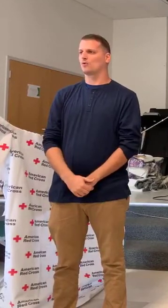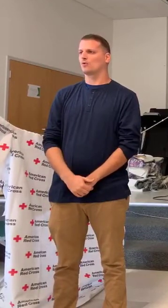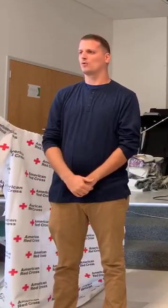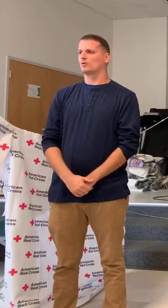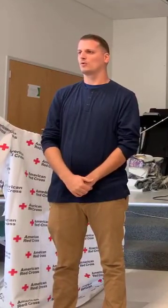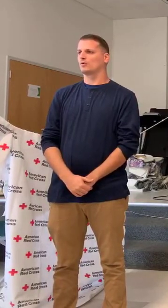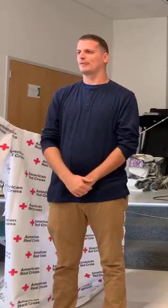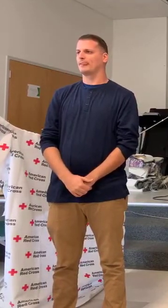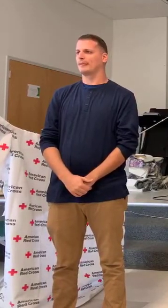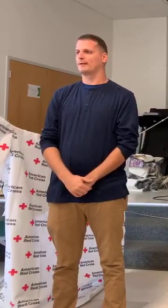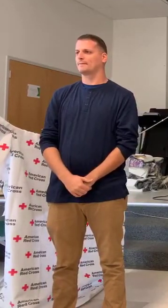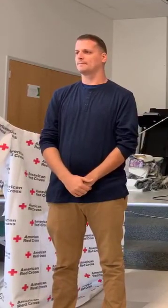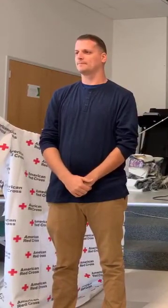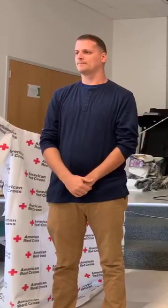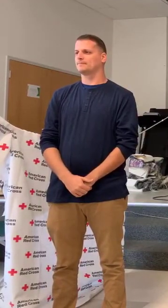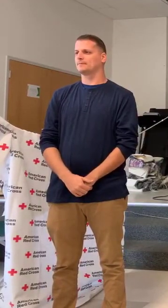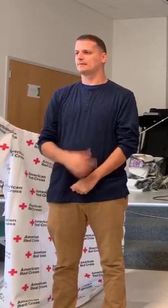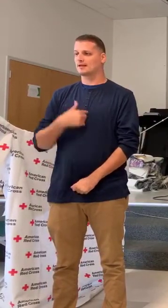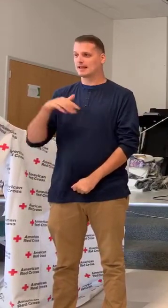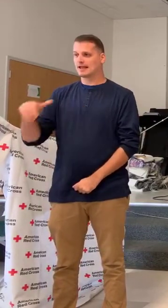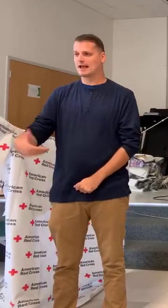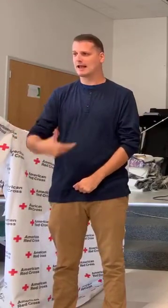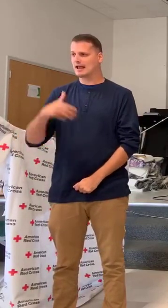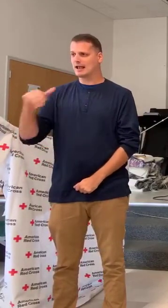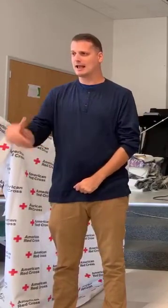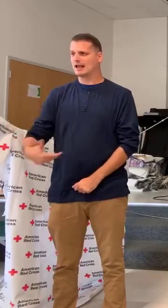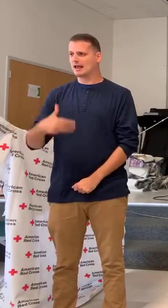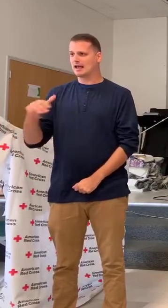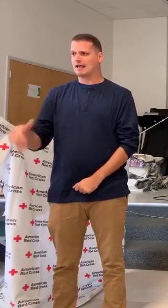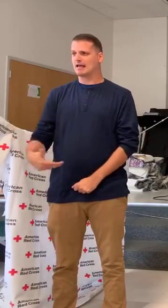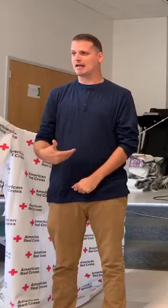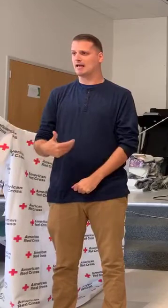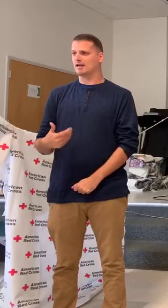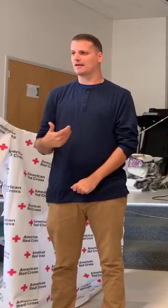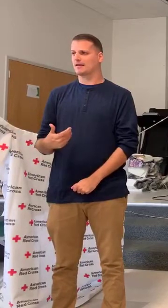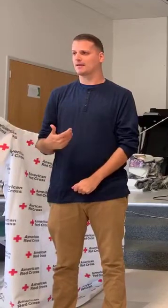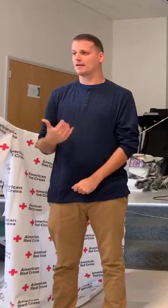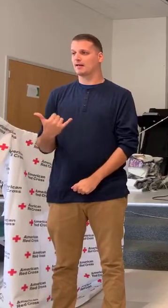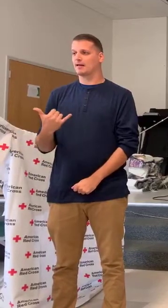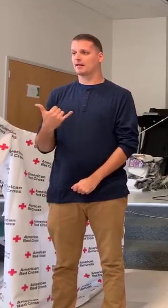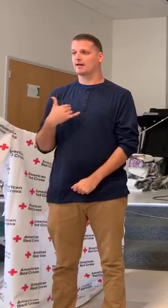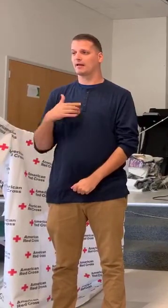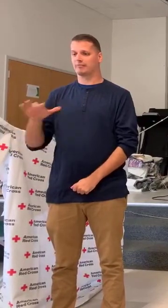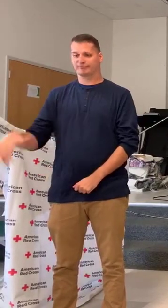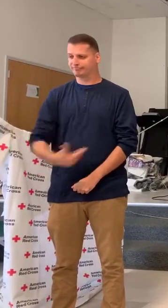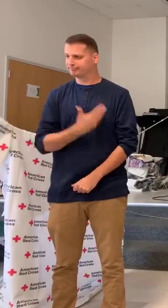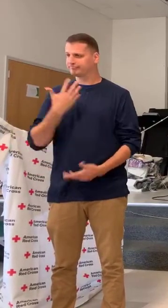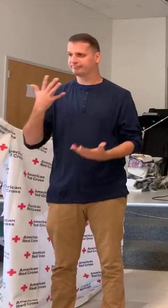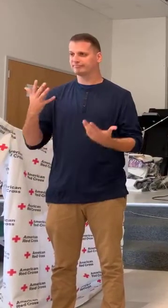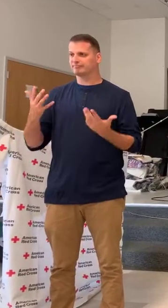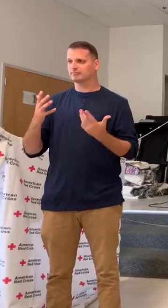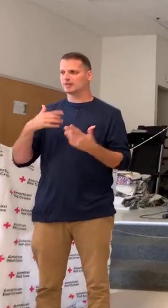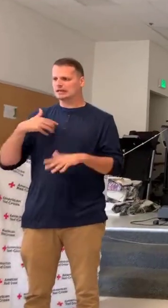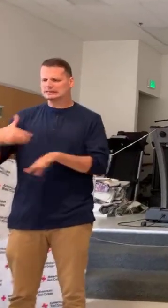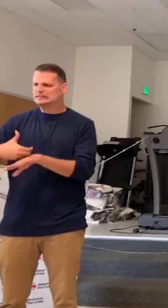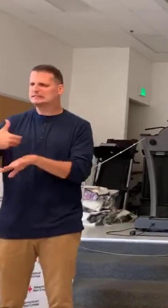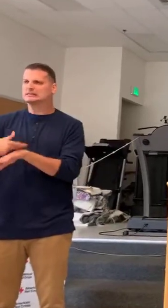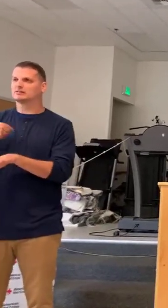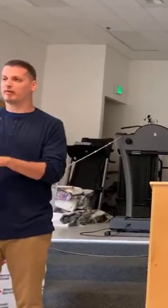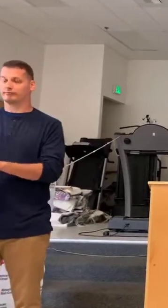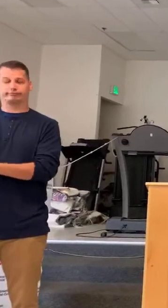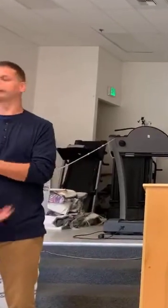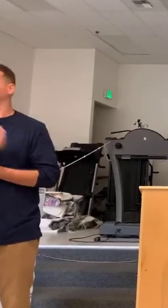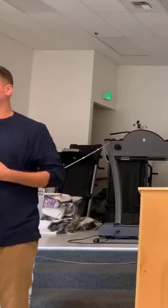loud from the sockeye fire. And now it's a moon dust, right? So everything is moon dust. You dig into the soil right now, you can go